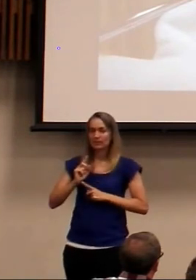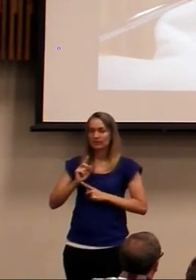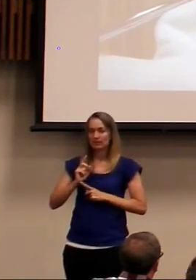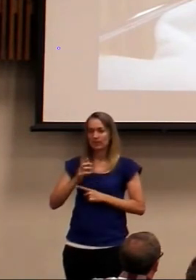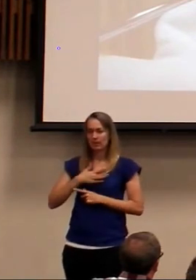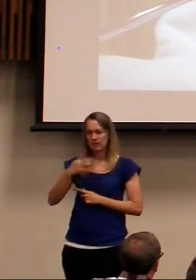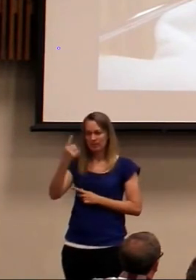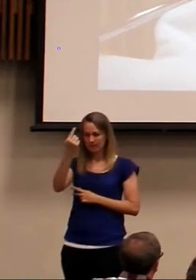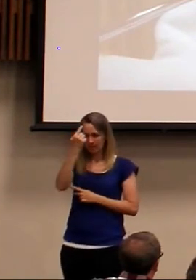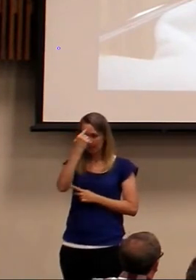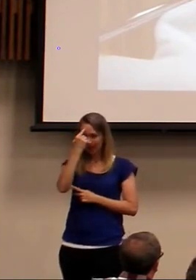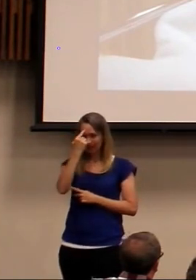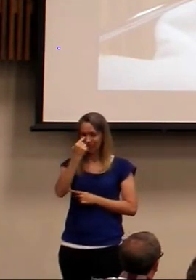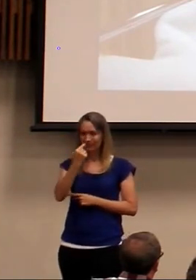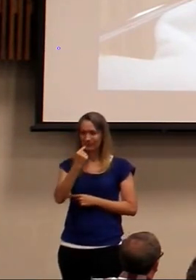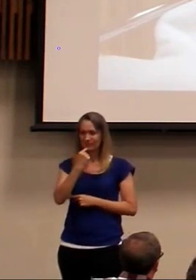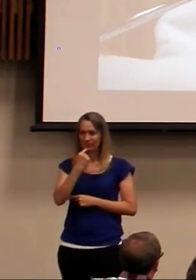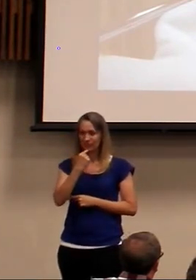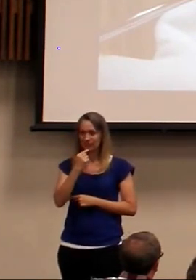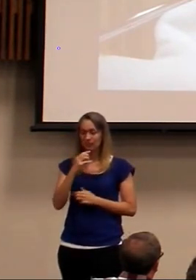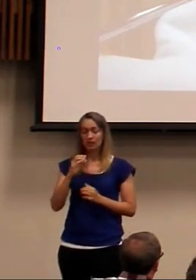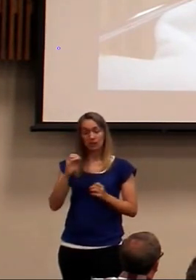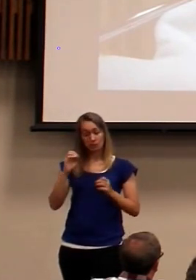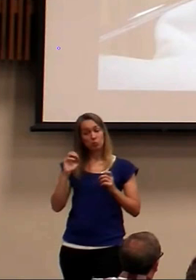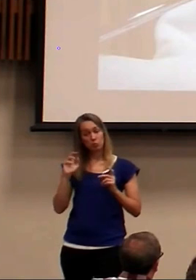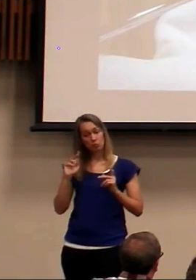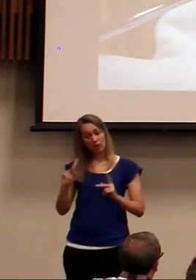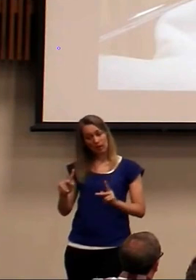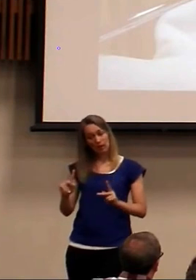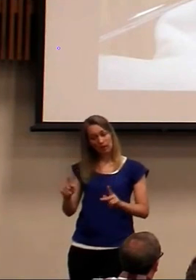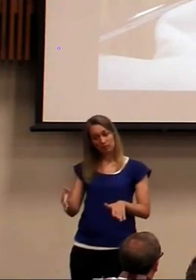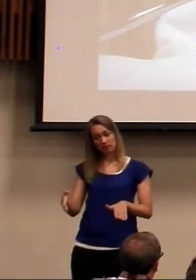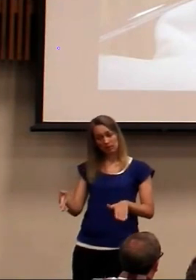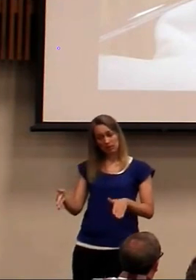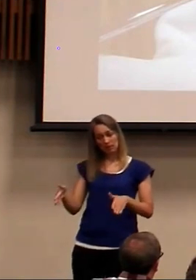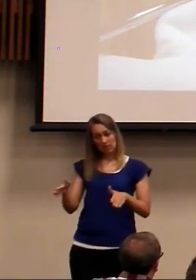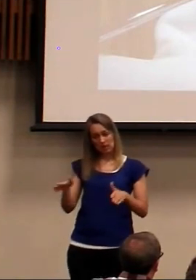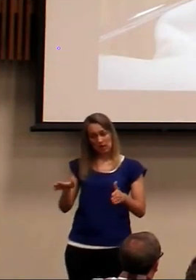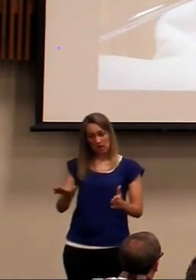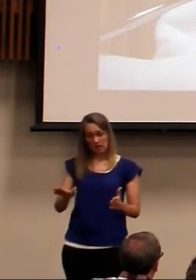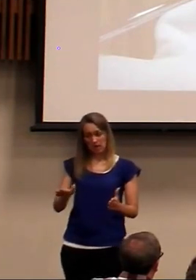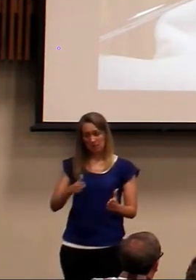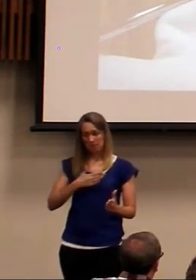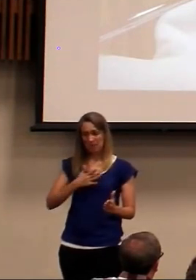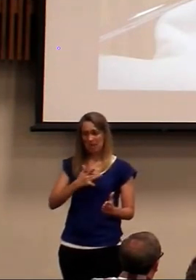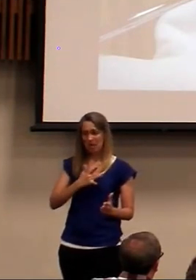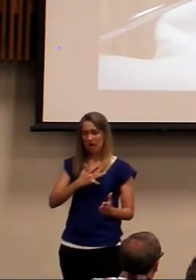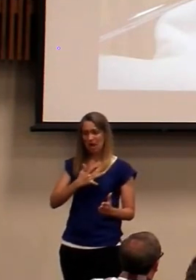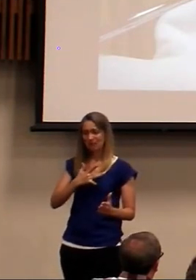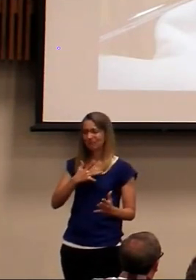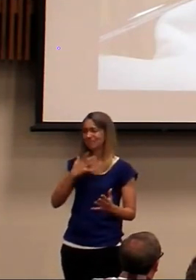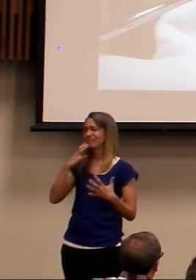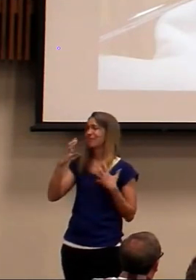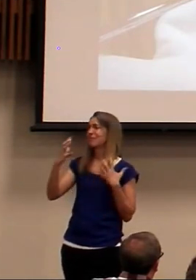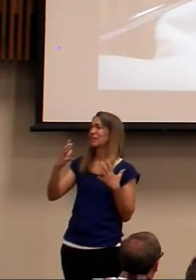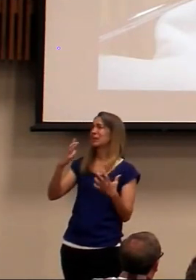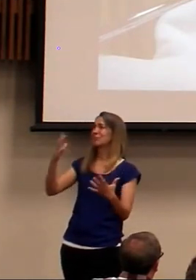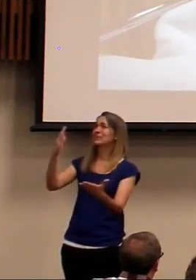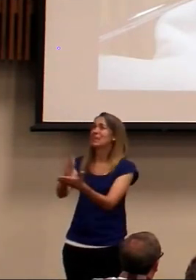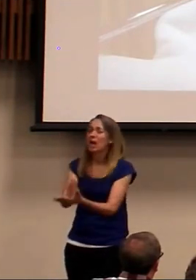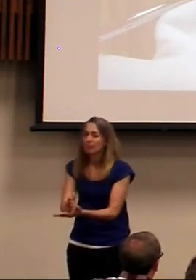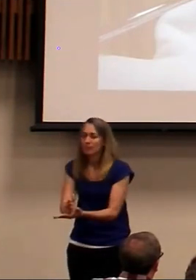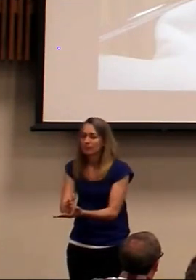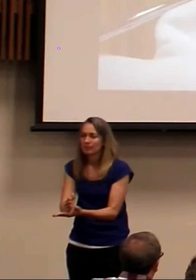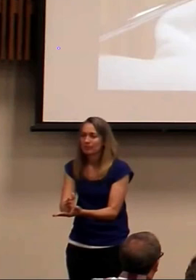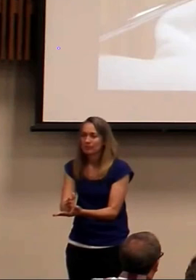my mind told me it's okay to go, and my heart screamed, stop.